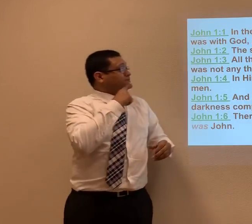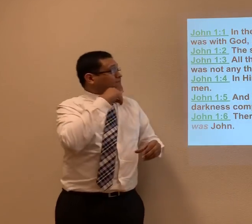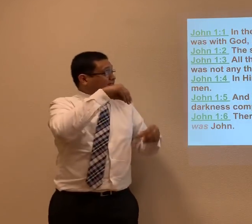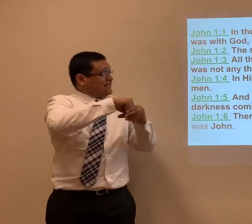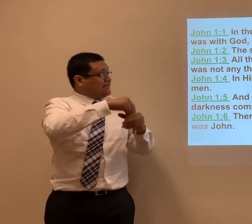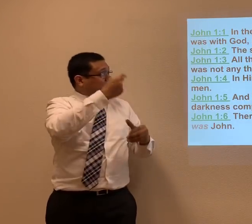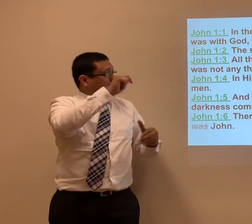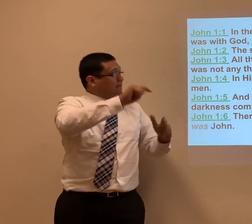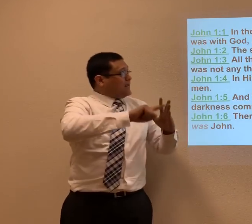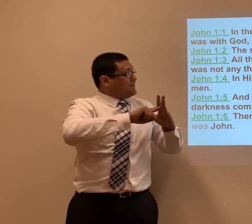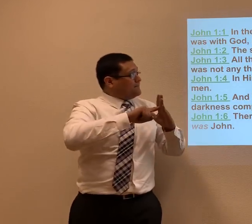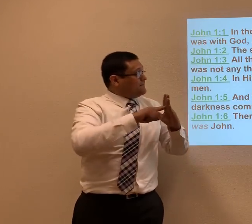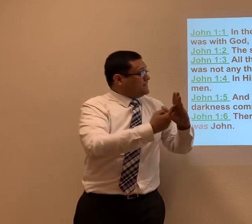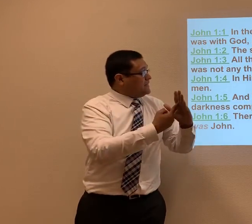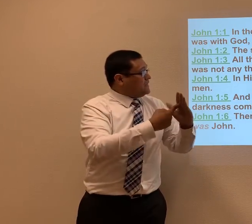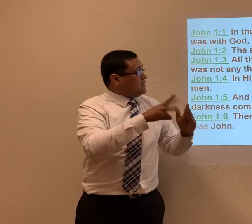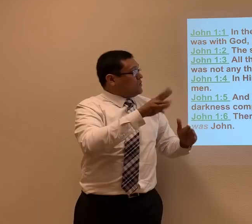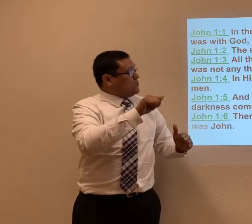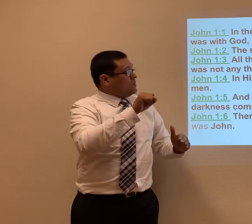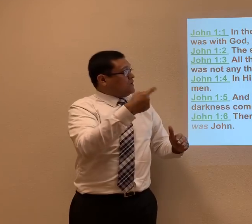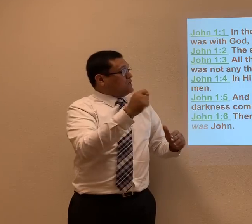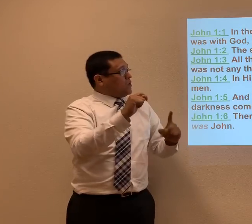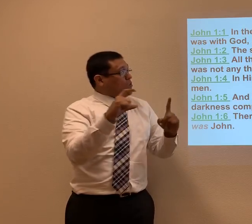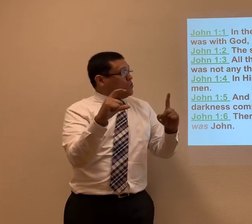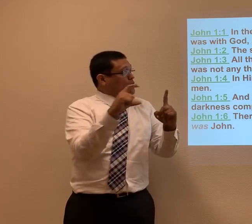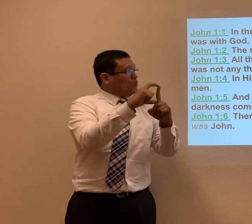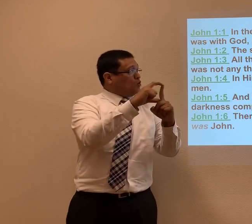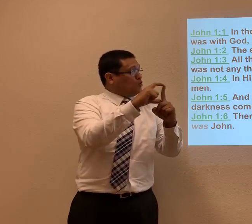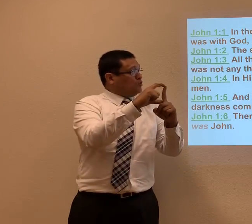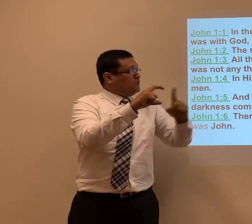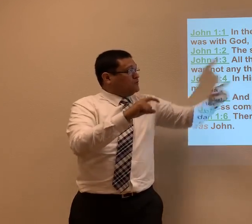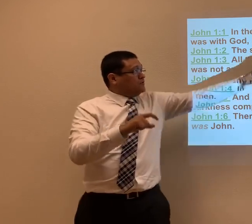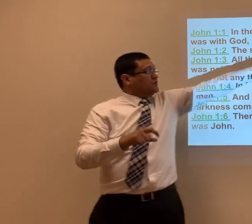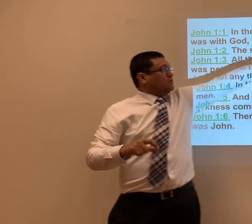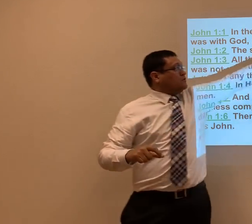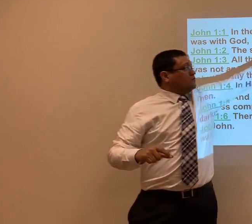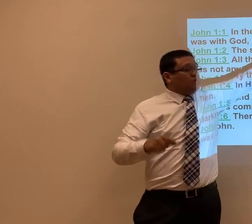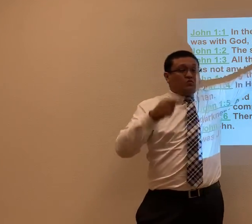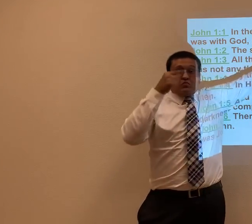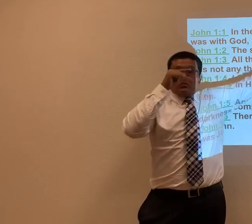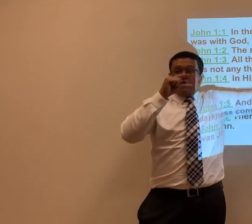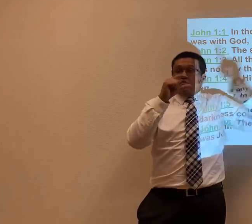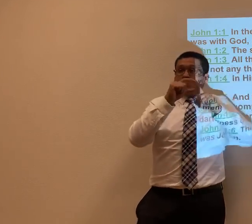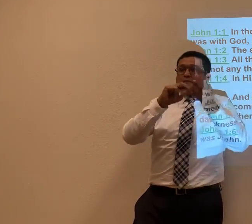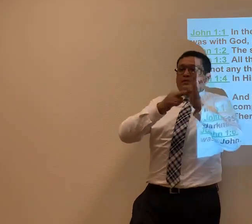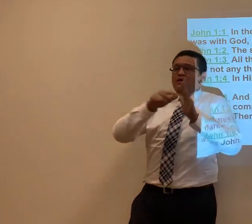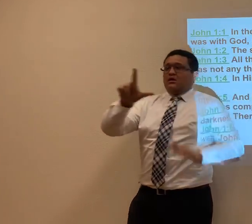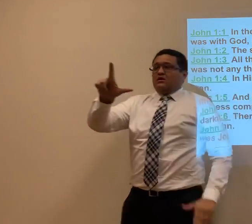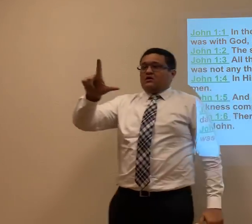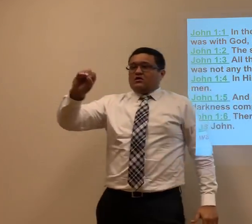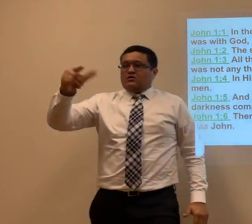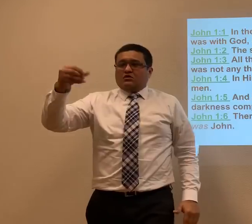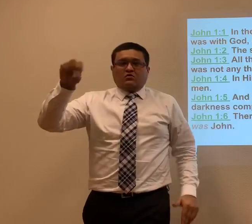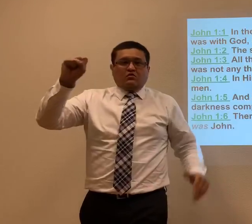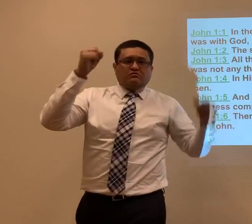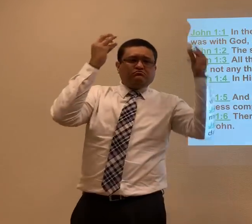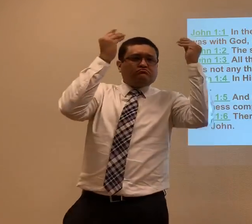it says, In the beginning was the Word. And notice, this is a Greek word that means